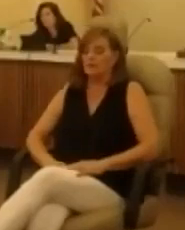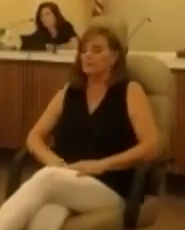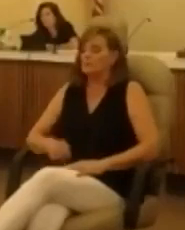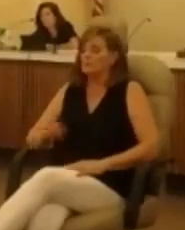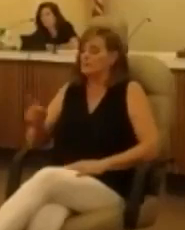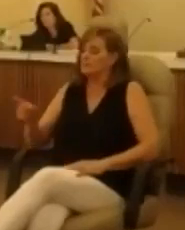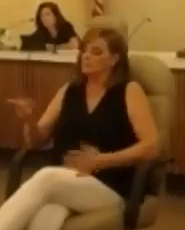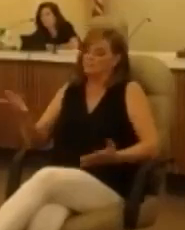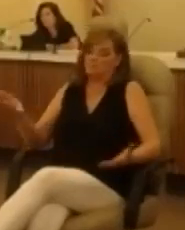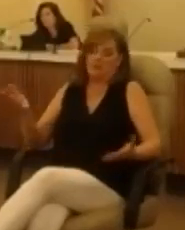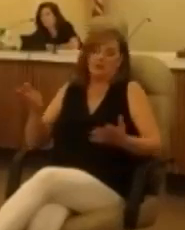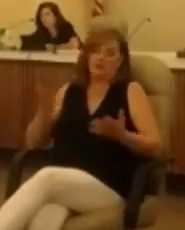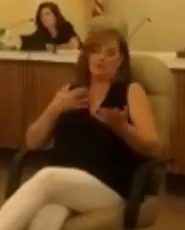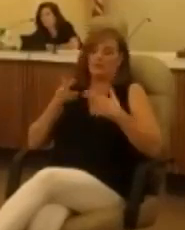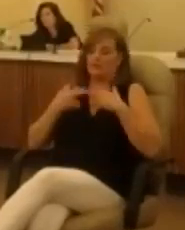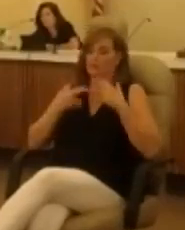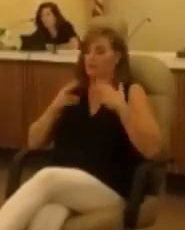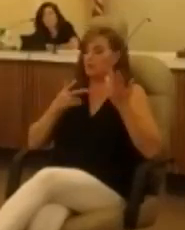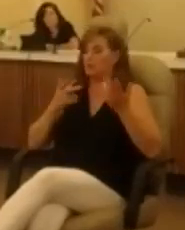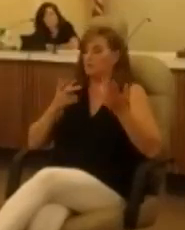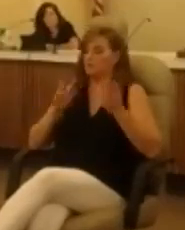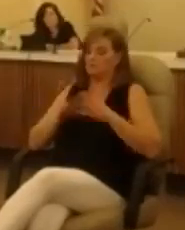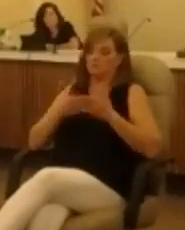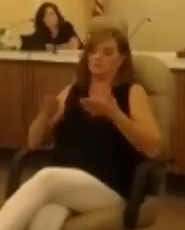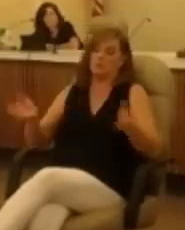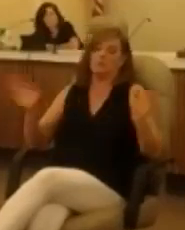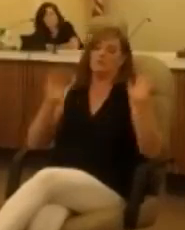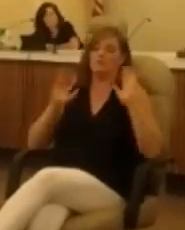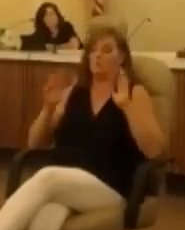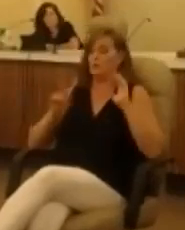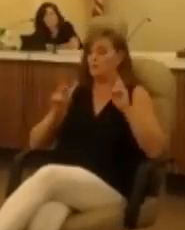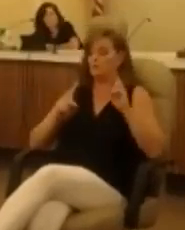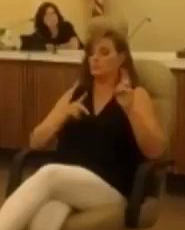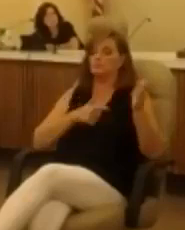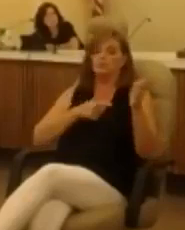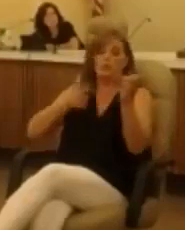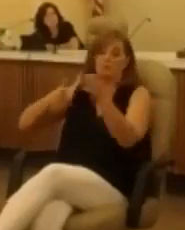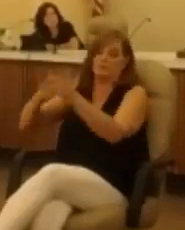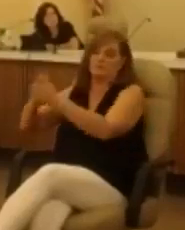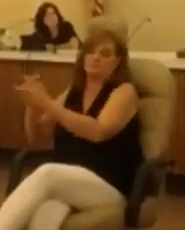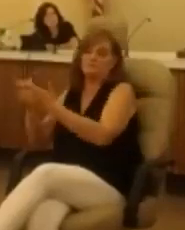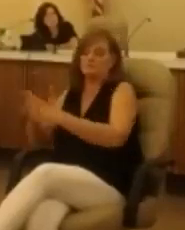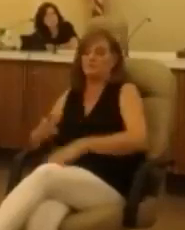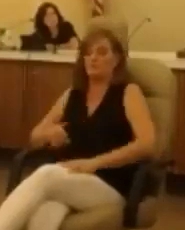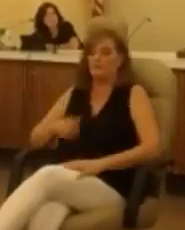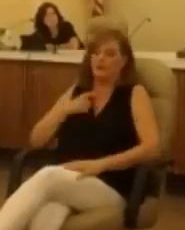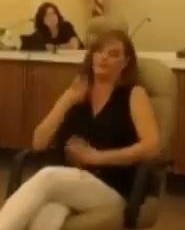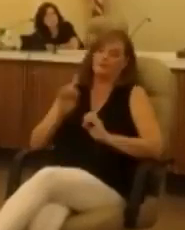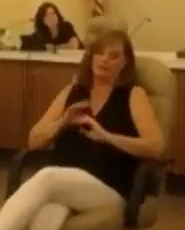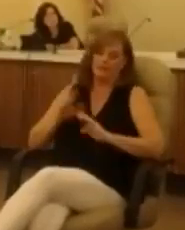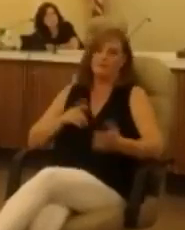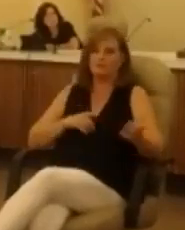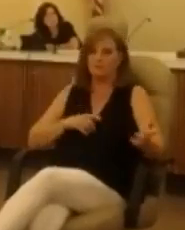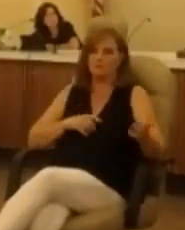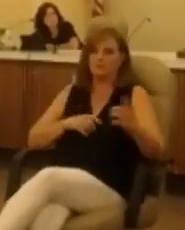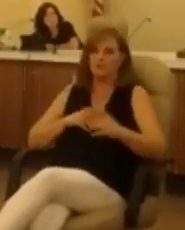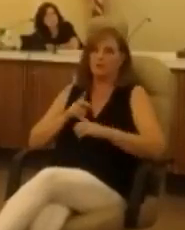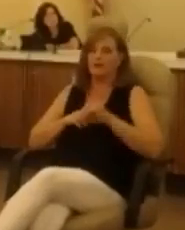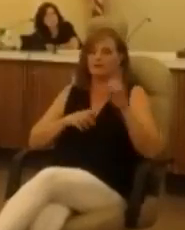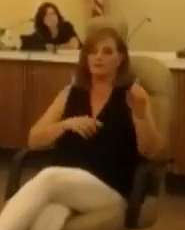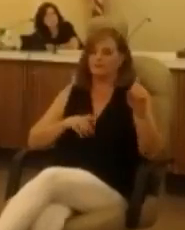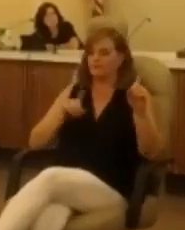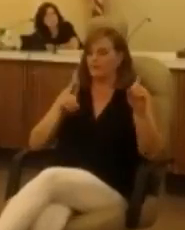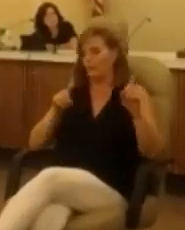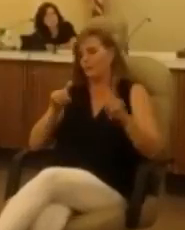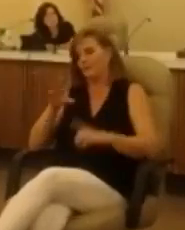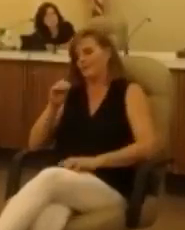up for people to hunt. Obviously, they'd have to be more than the 150 feet away or whatever the hunting rules